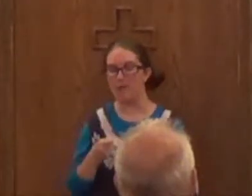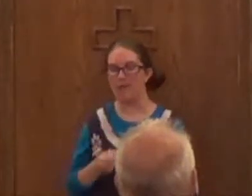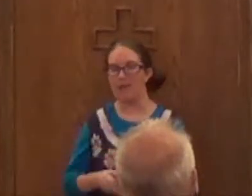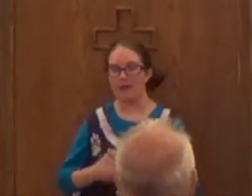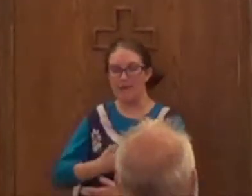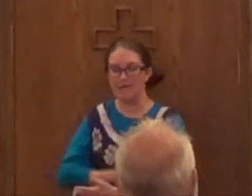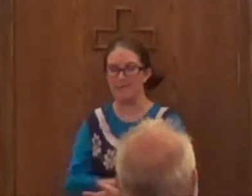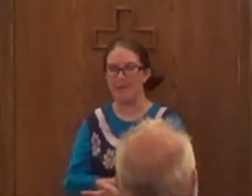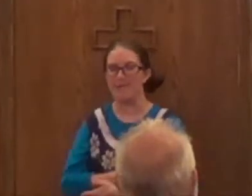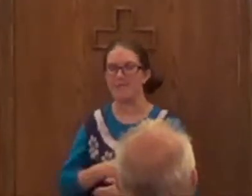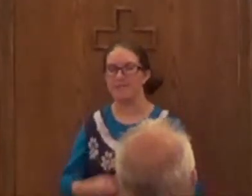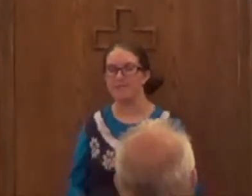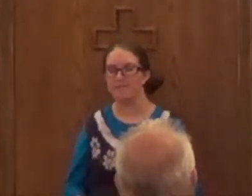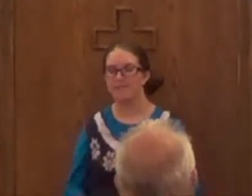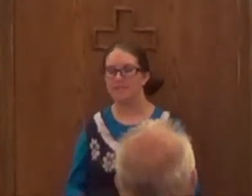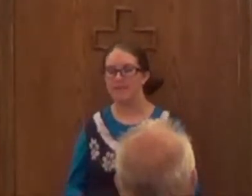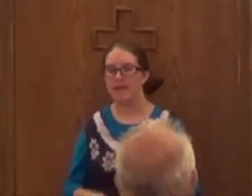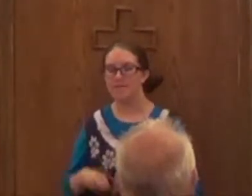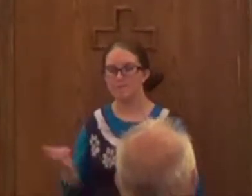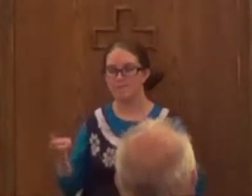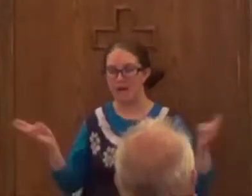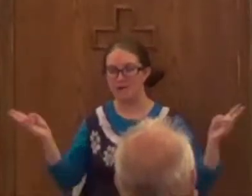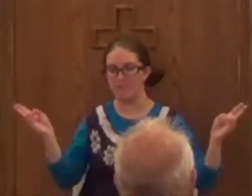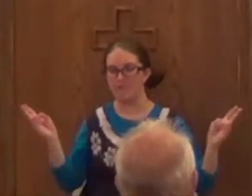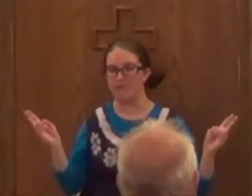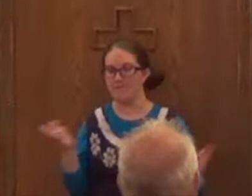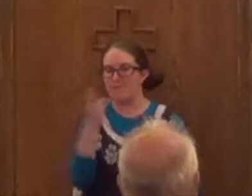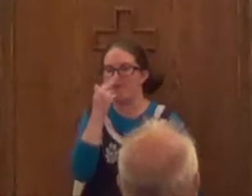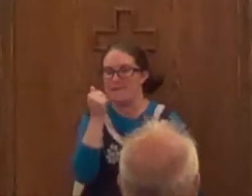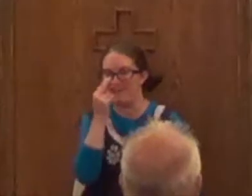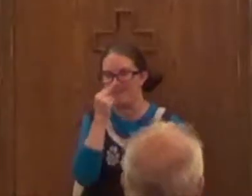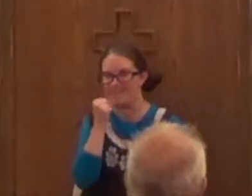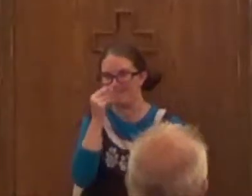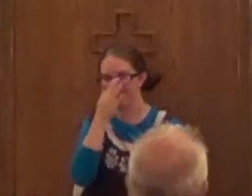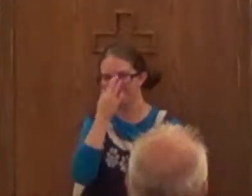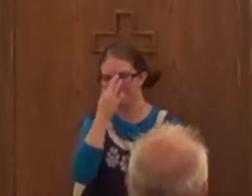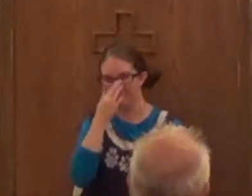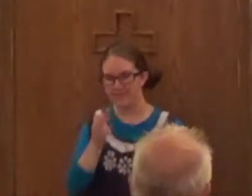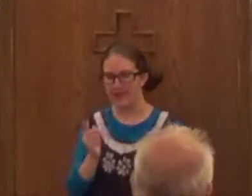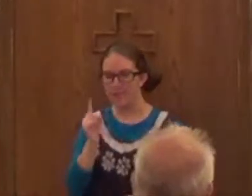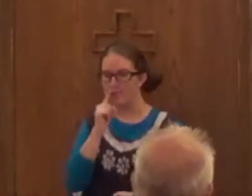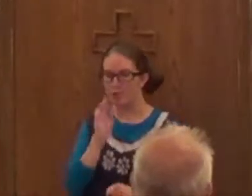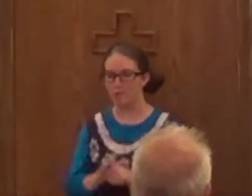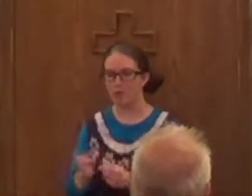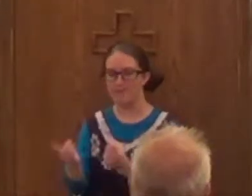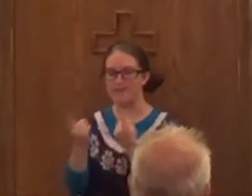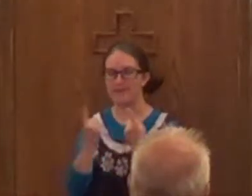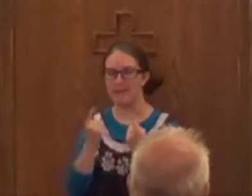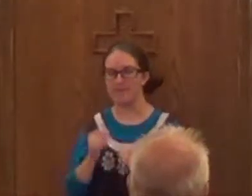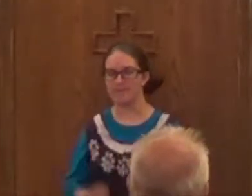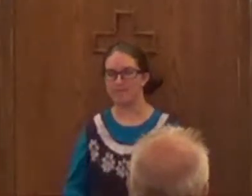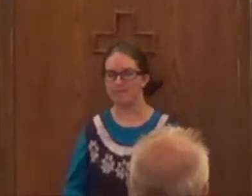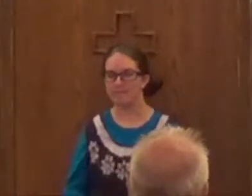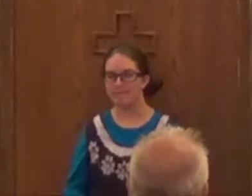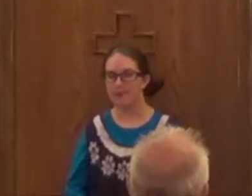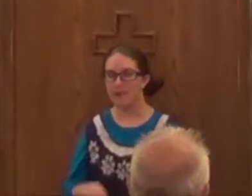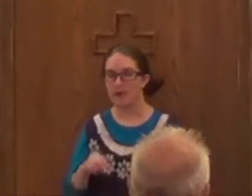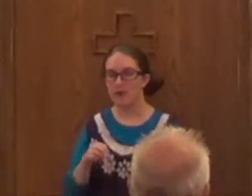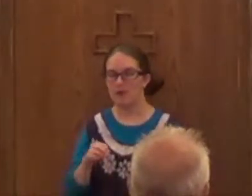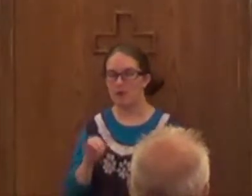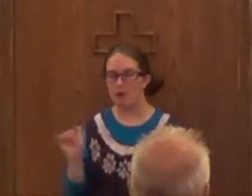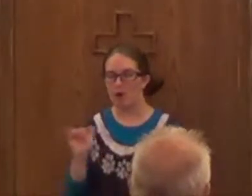have a child. It was very funny. After the promise came, so